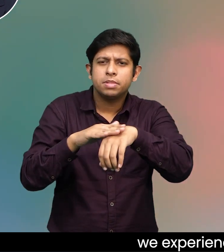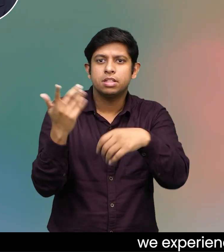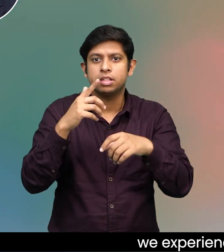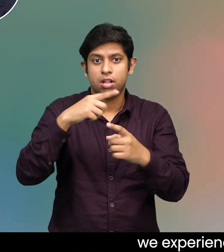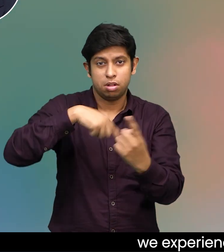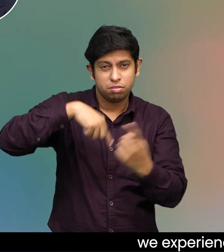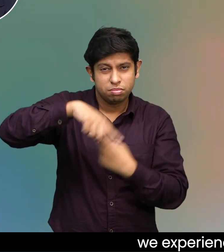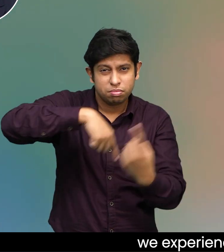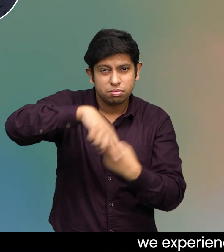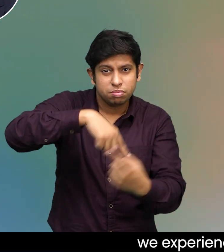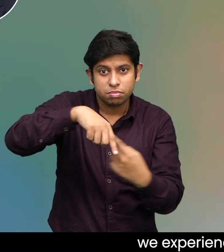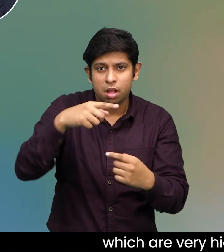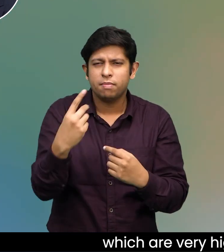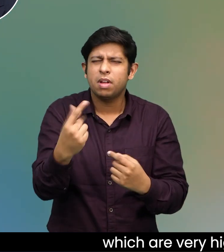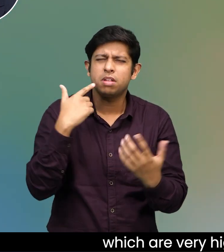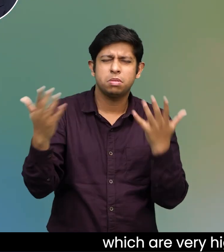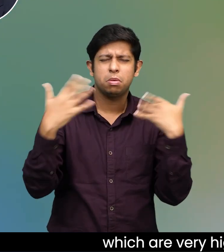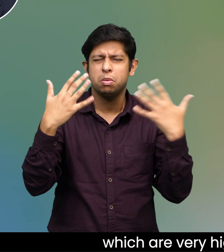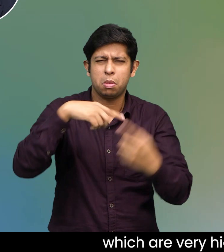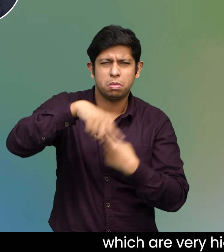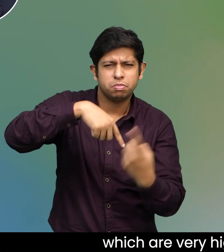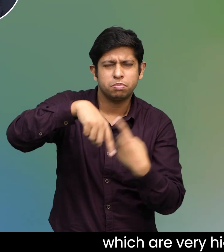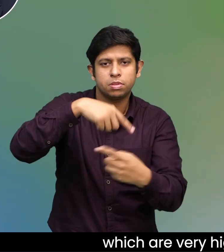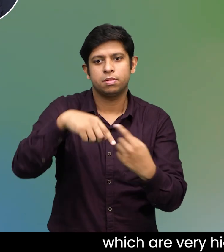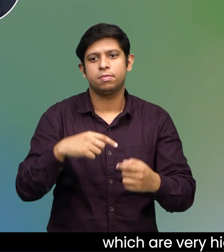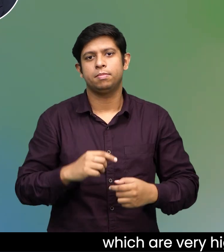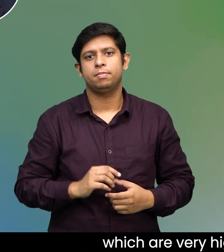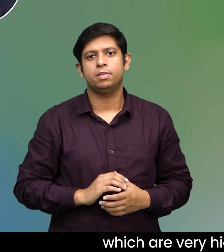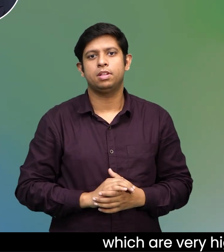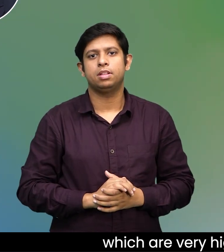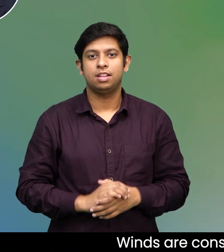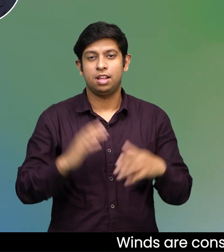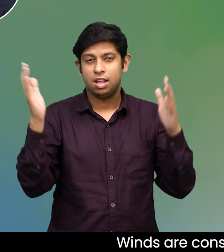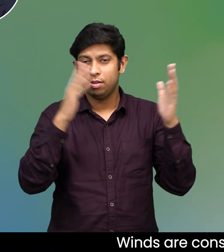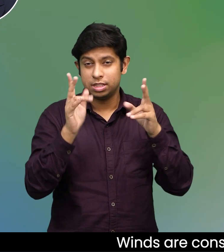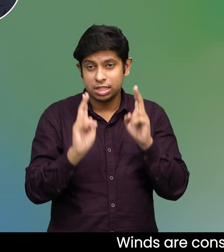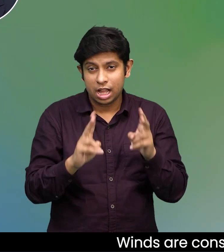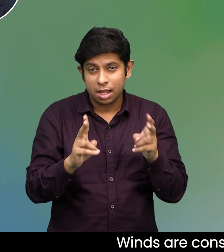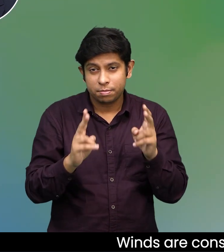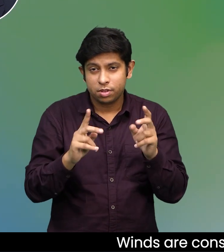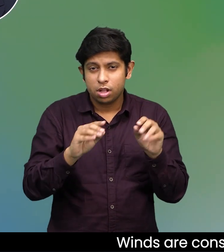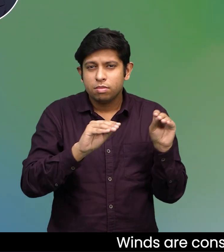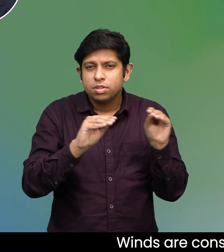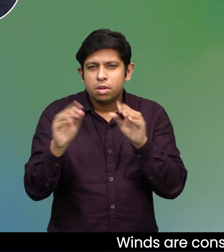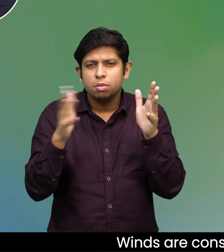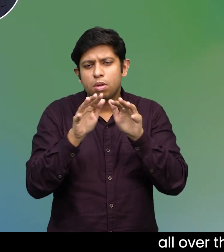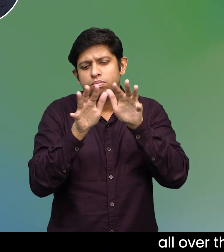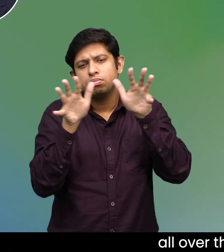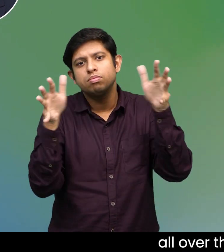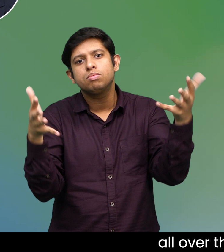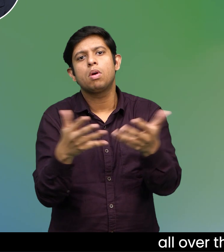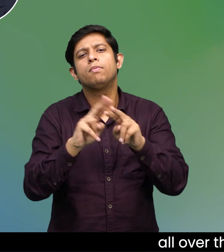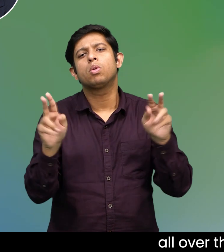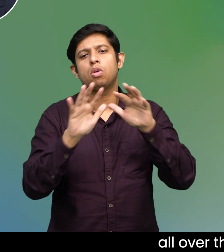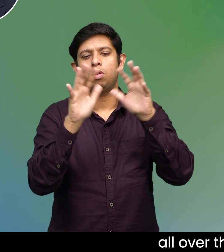we experience cyclones, which are very high-speed winds. Winds are constantly moving all